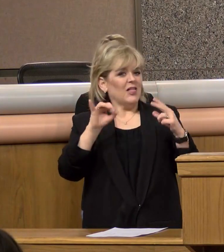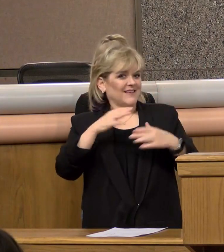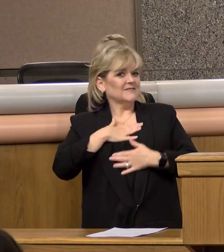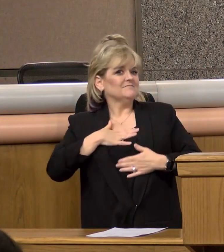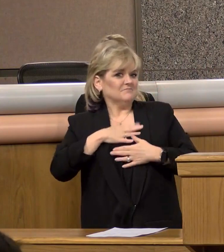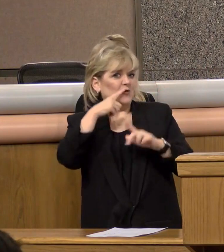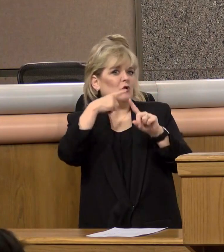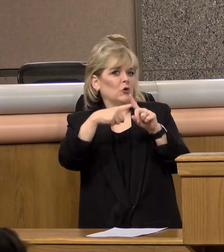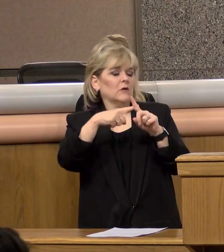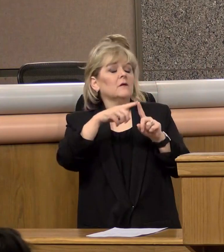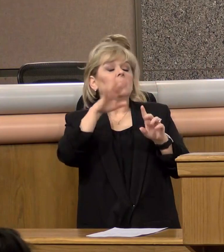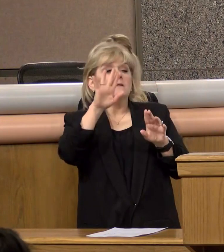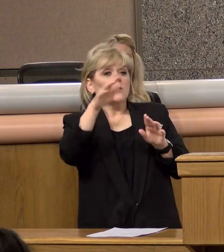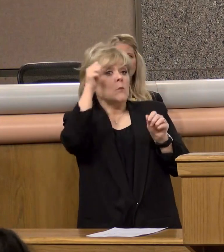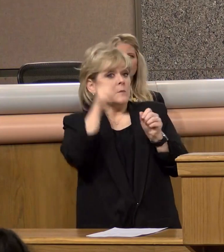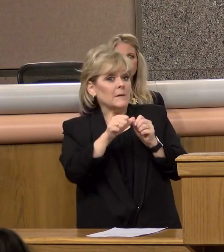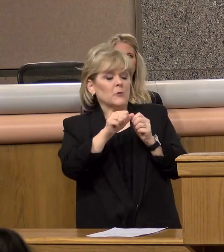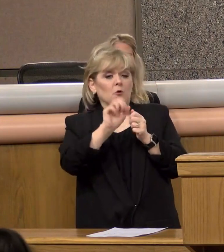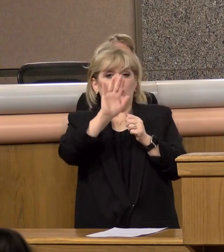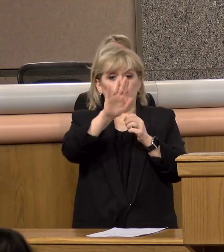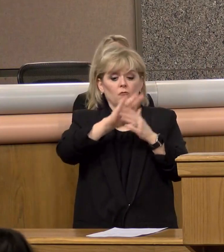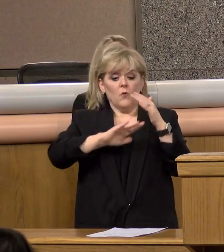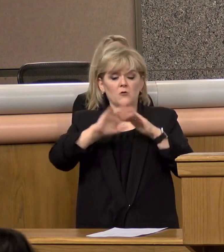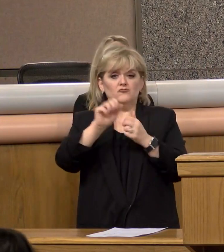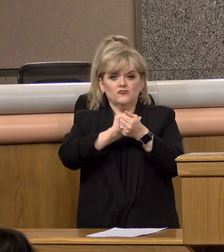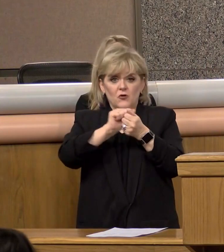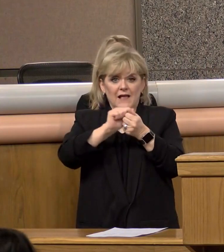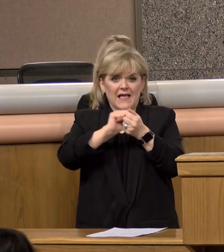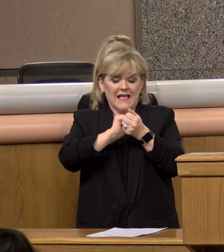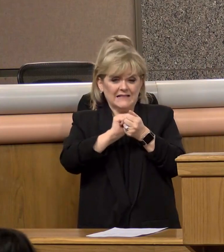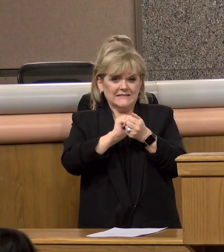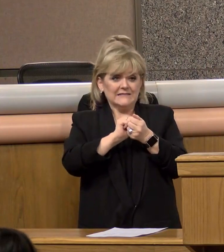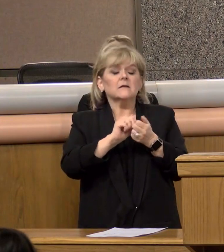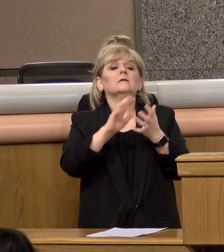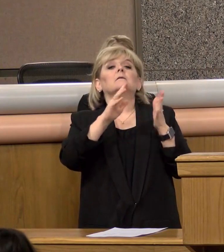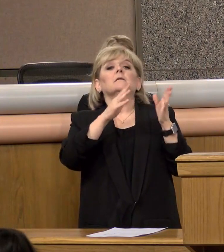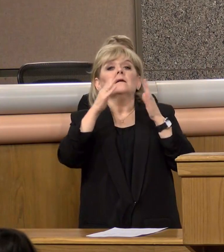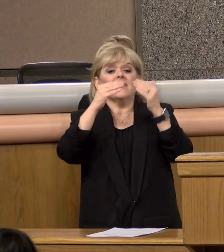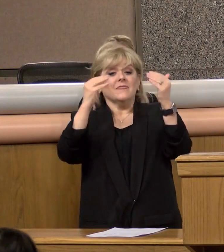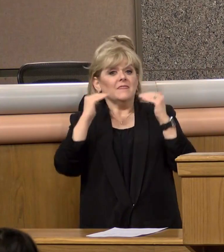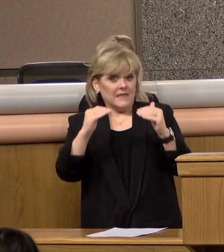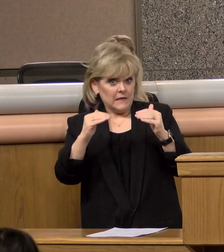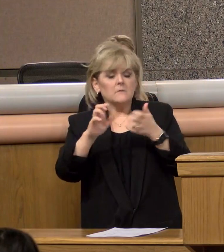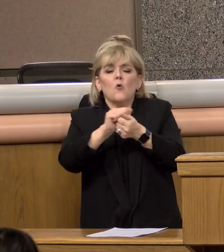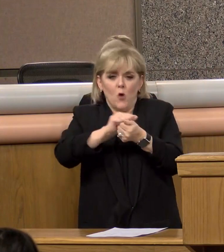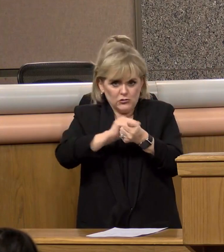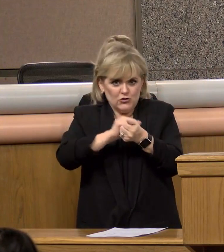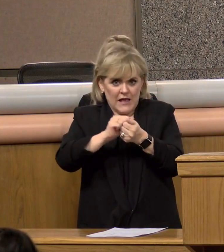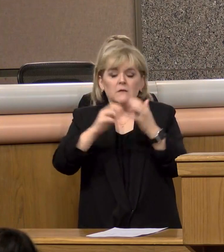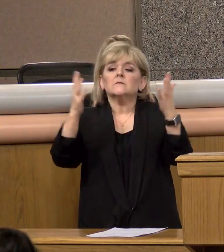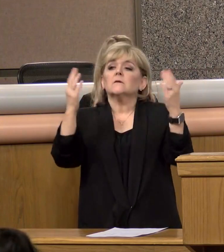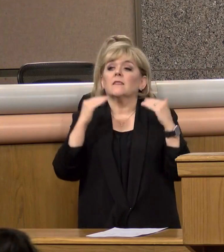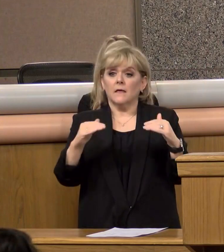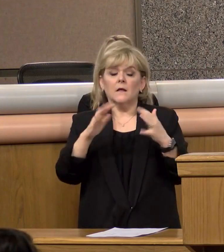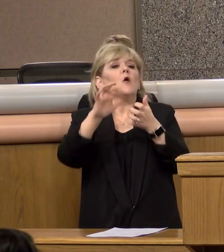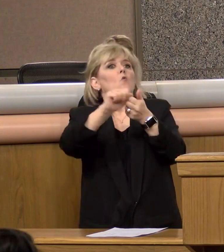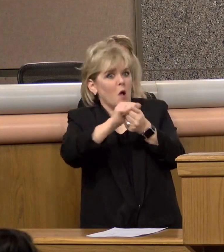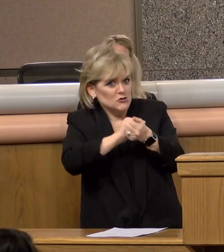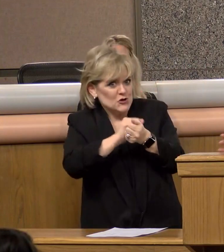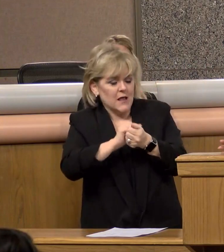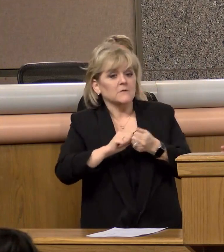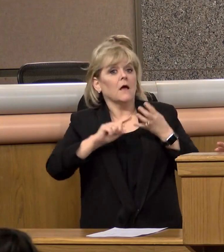Make sure you wash your hands. As I said before, three times, wash your hands, wash your hands, wash your hands. I'll say it a fourth, wash your hands,